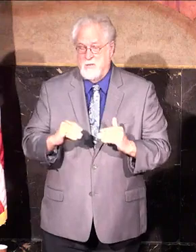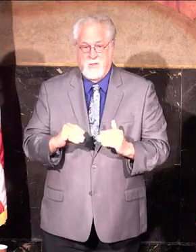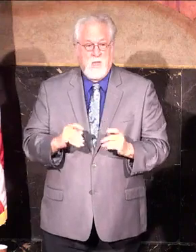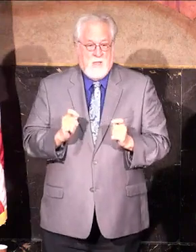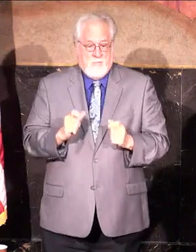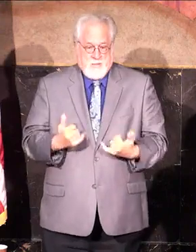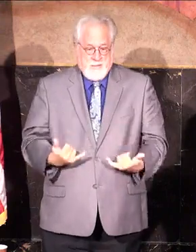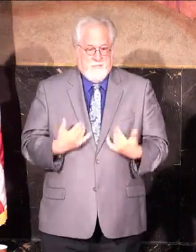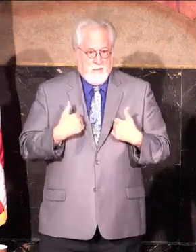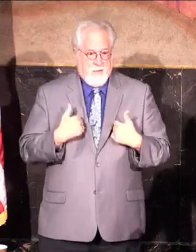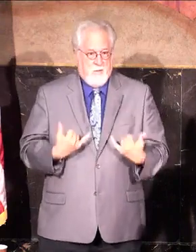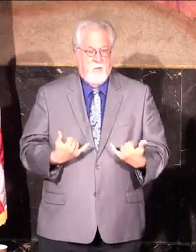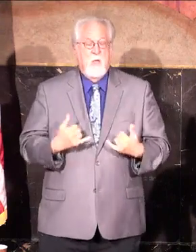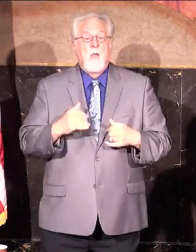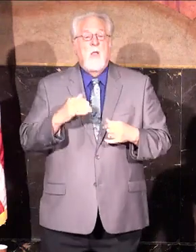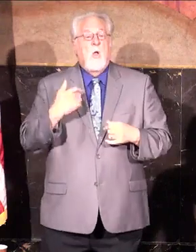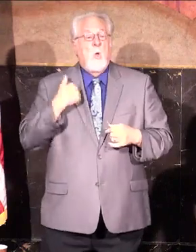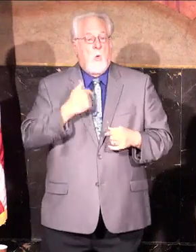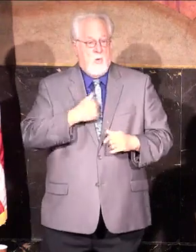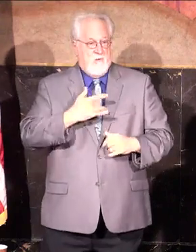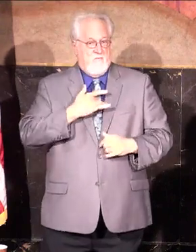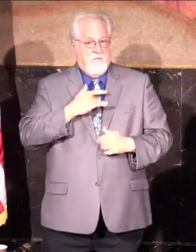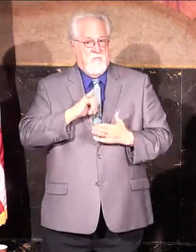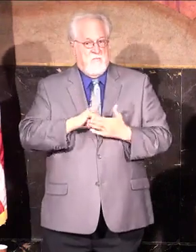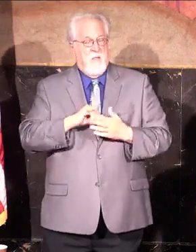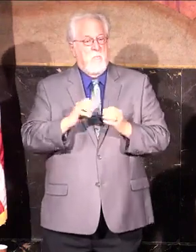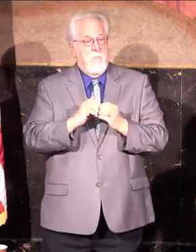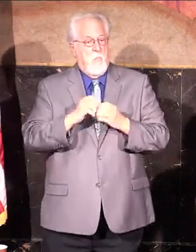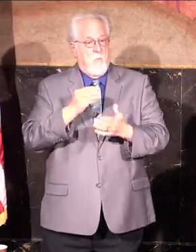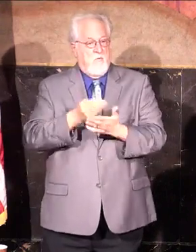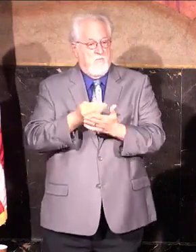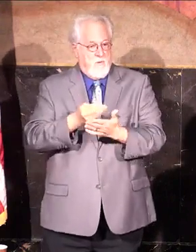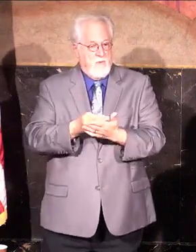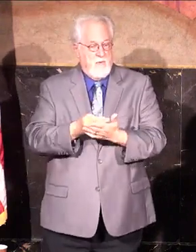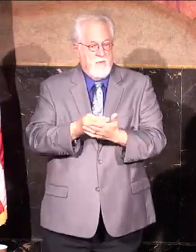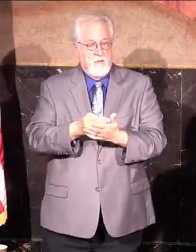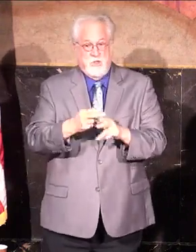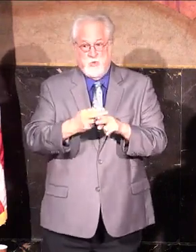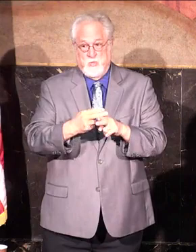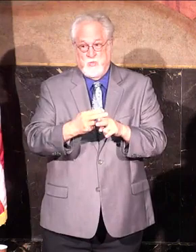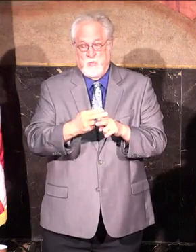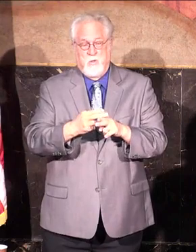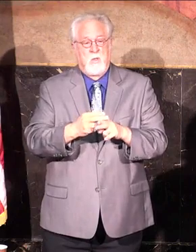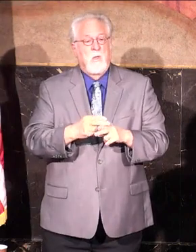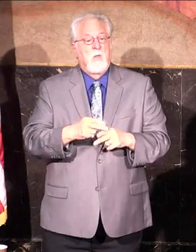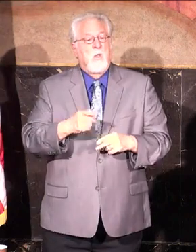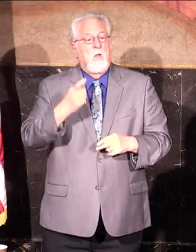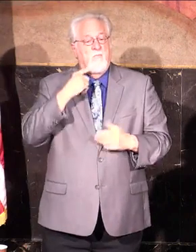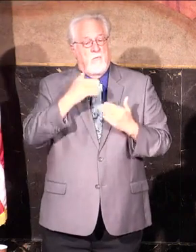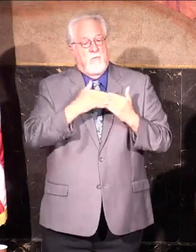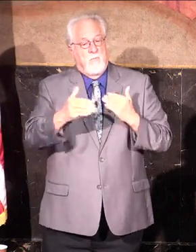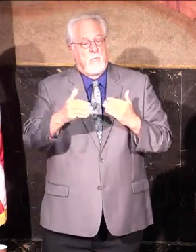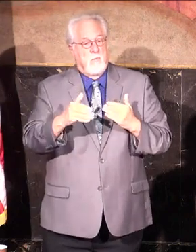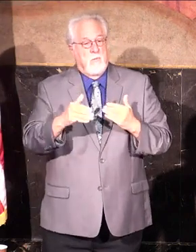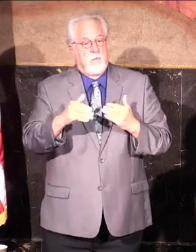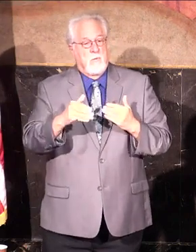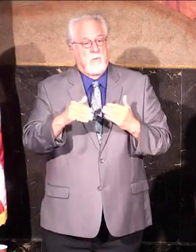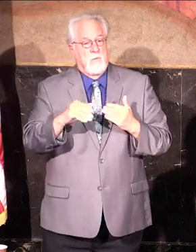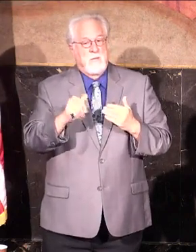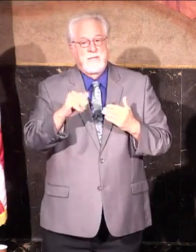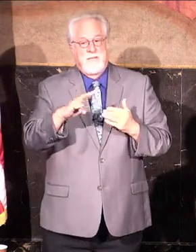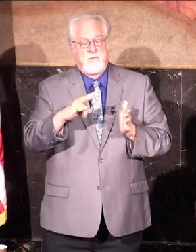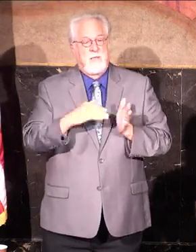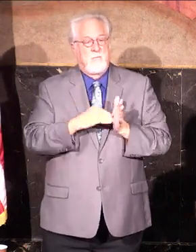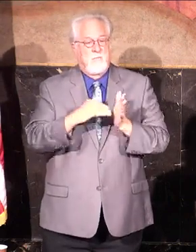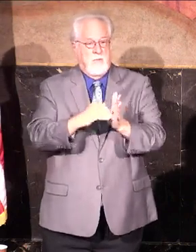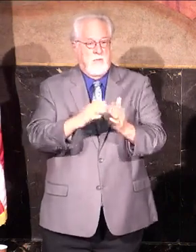immediately available. We anticipate additional funding soon for the remainder of the additional $17